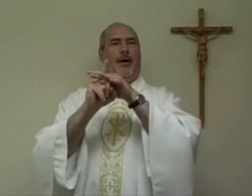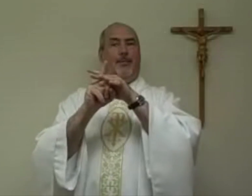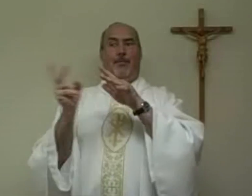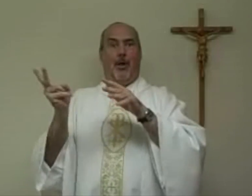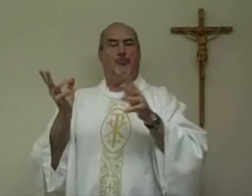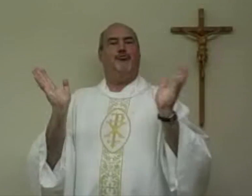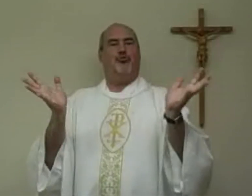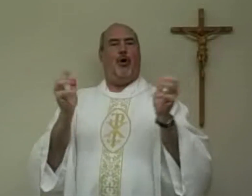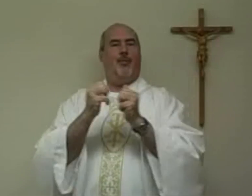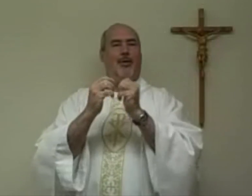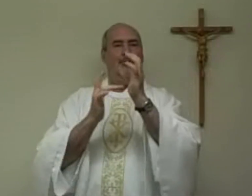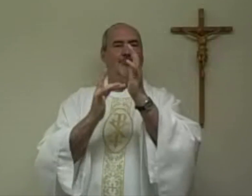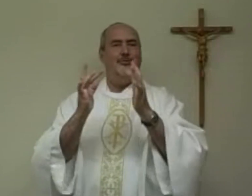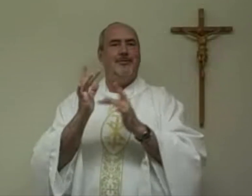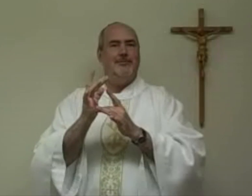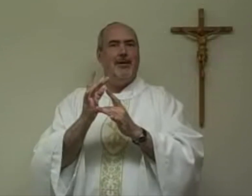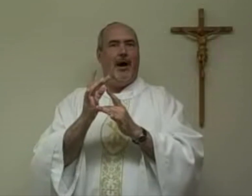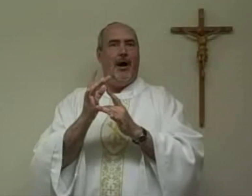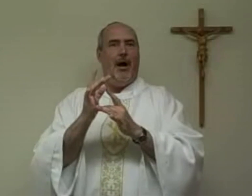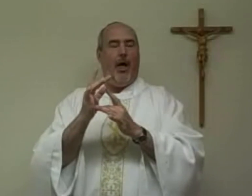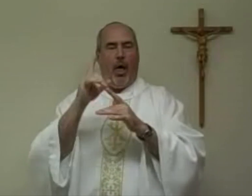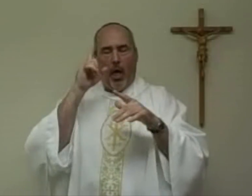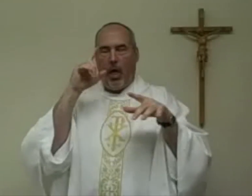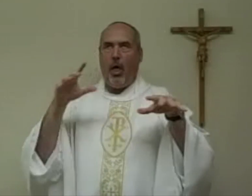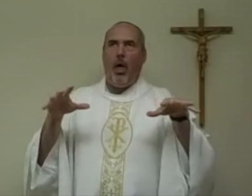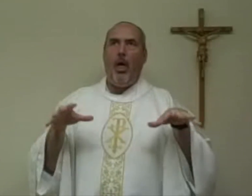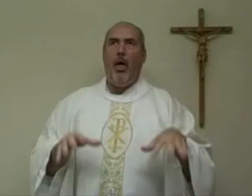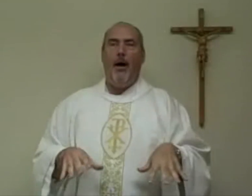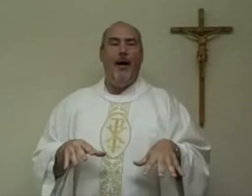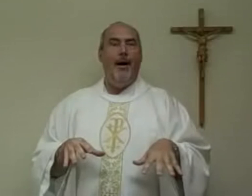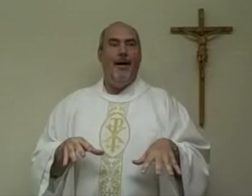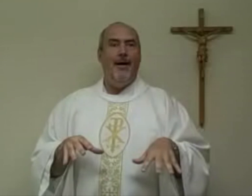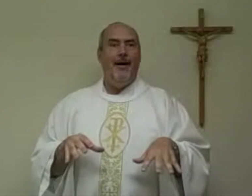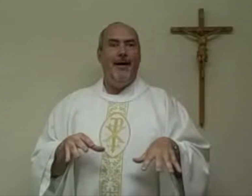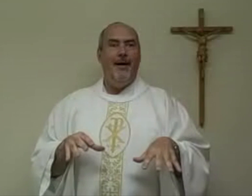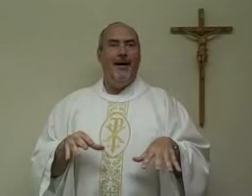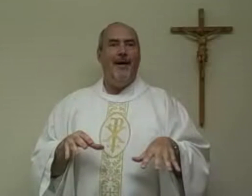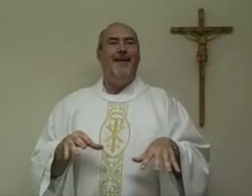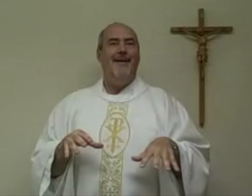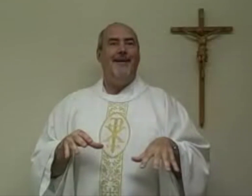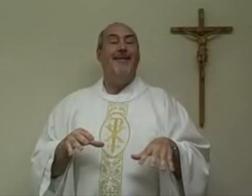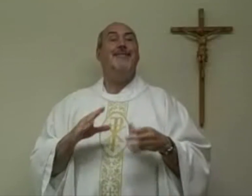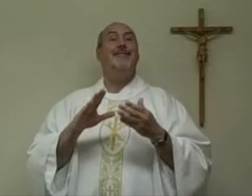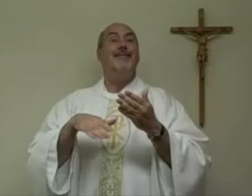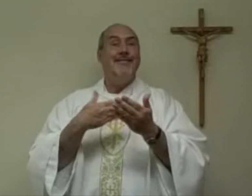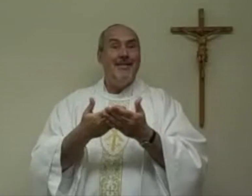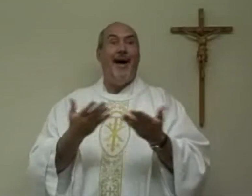appear and speak with Jesus. They couldn't believe what they saw.